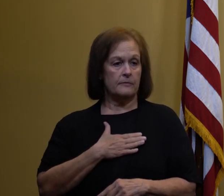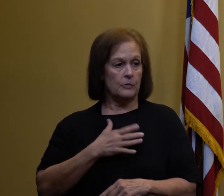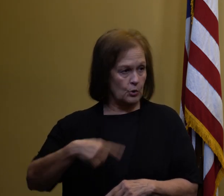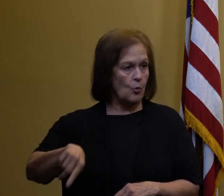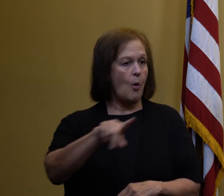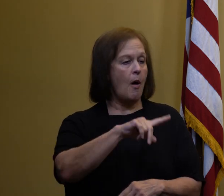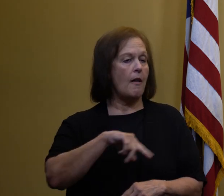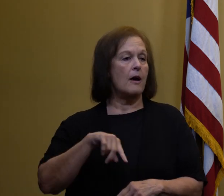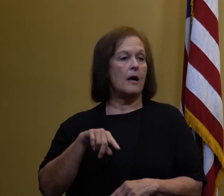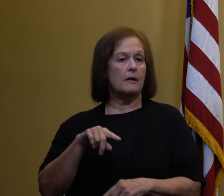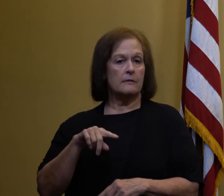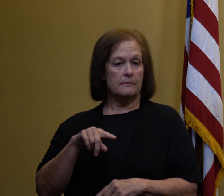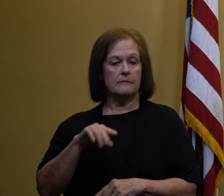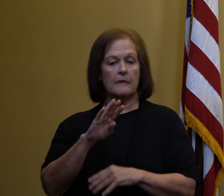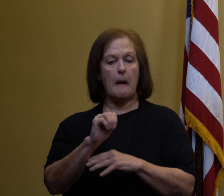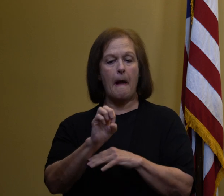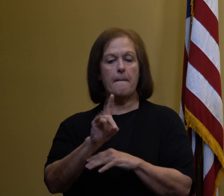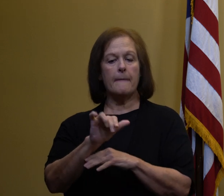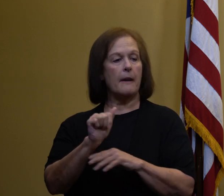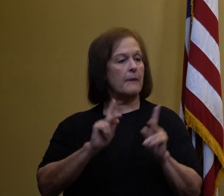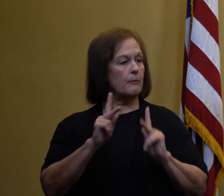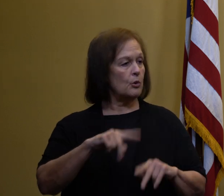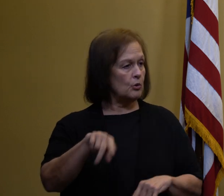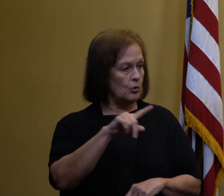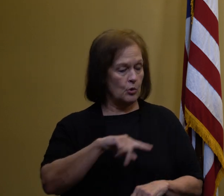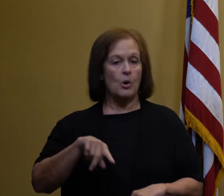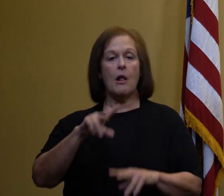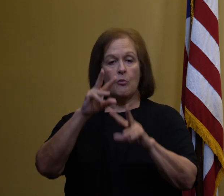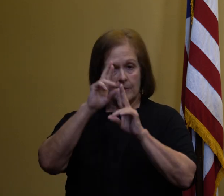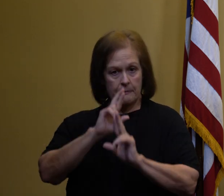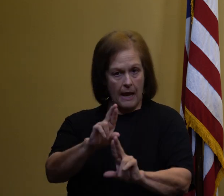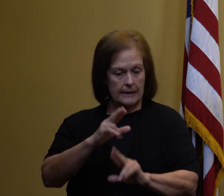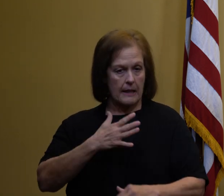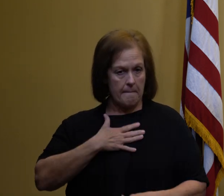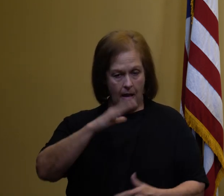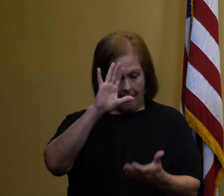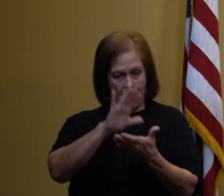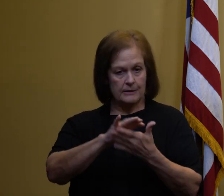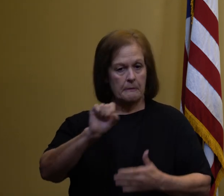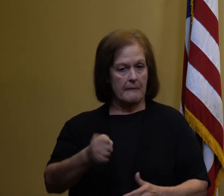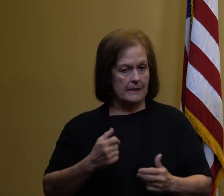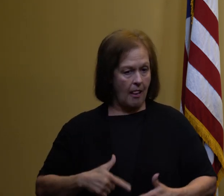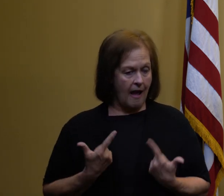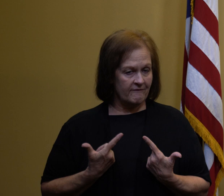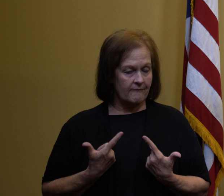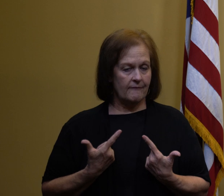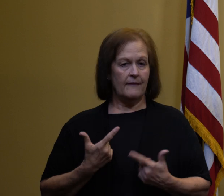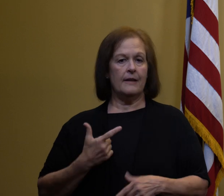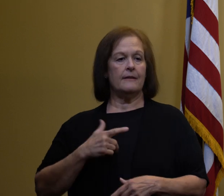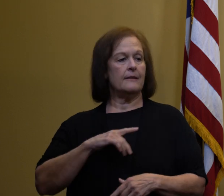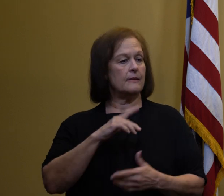you all in terms of the media, the way that you respected my husband's life, respected